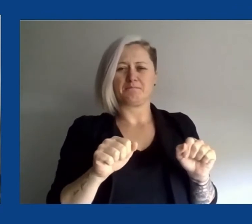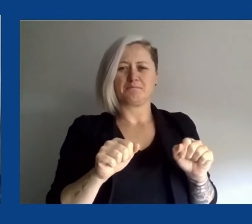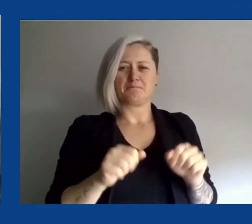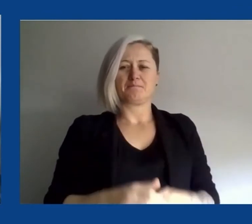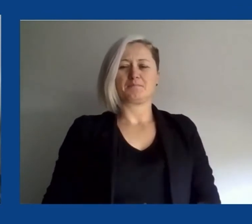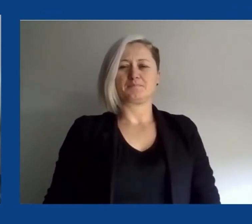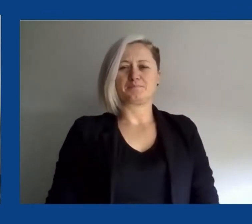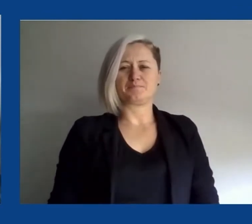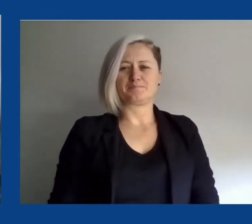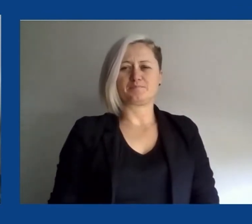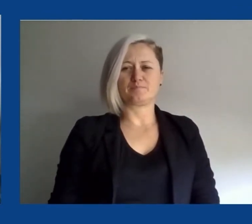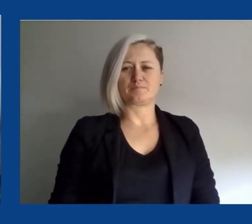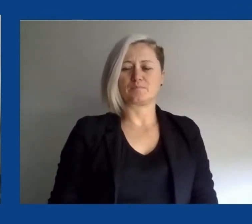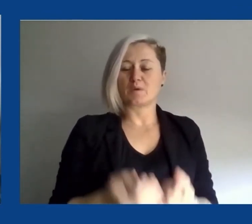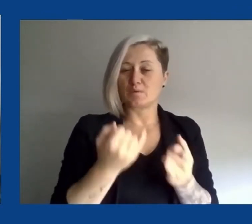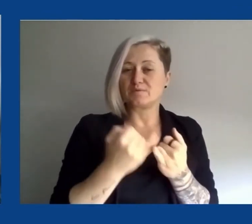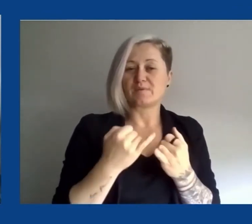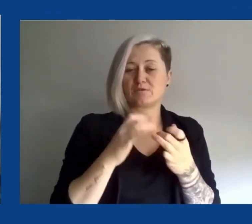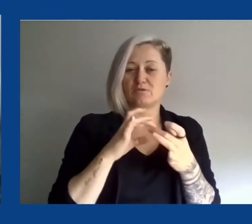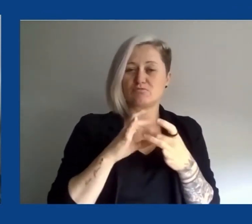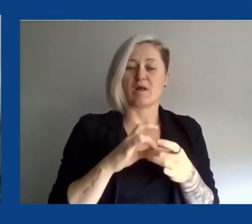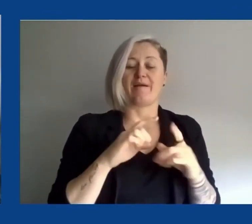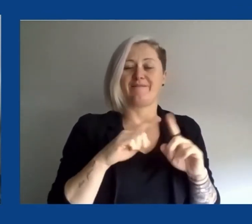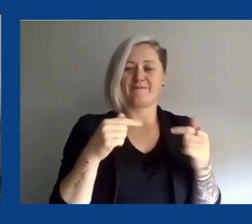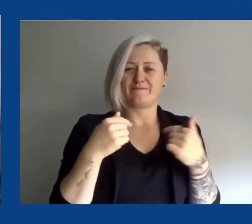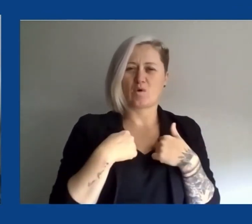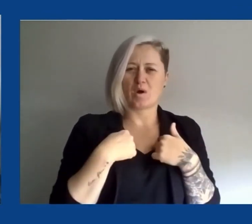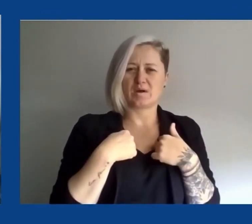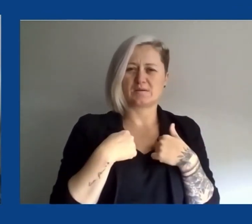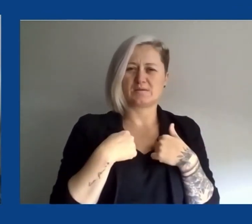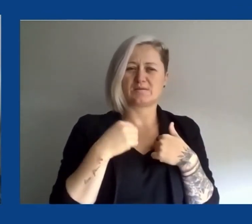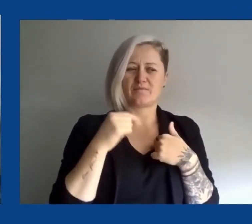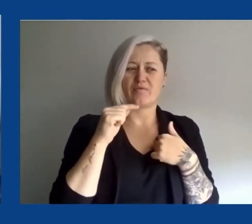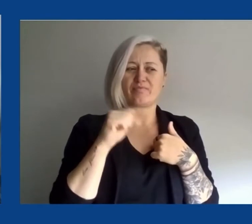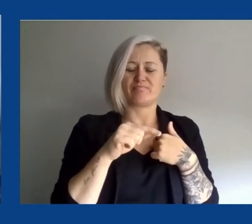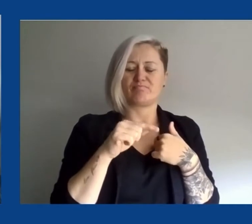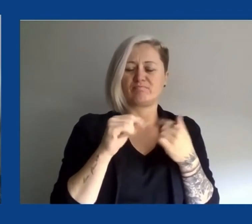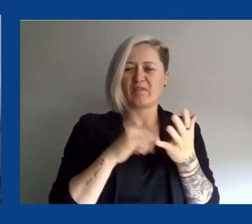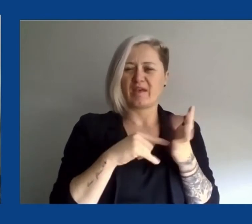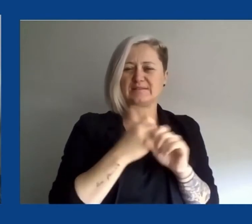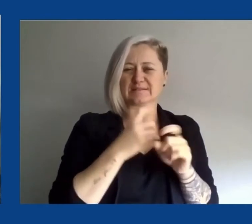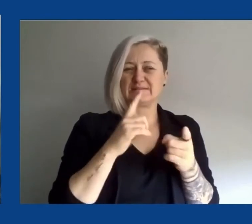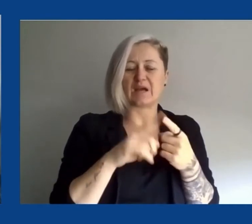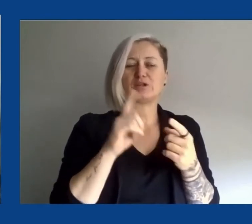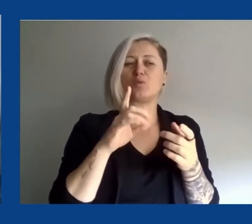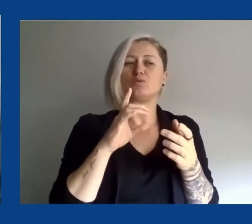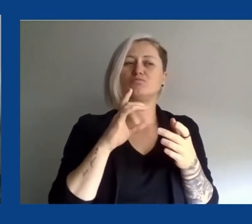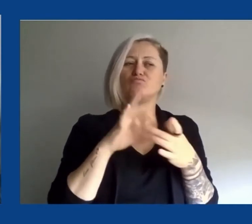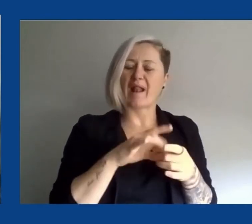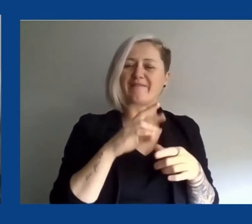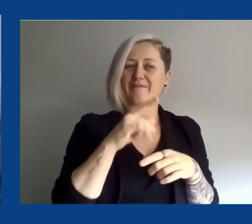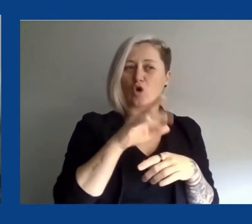was very relevant for us at that stage, relevant for her not to lose her children.